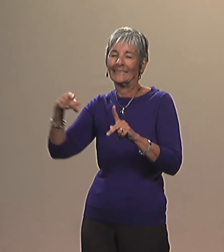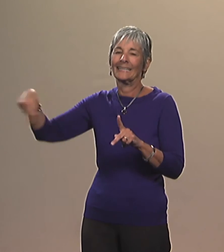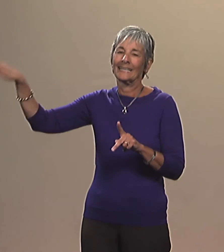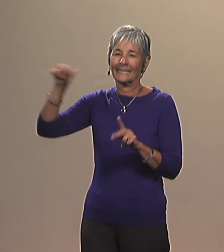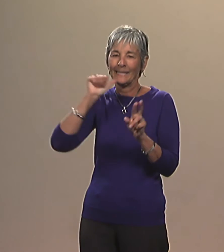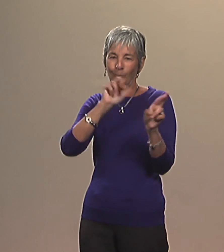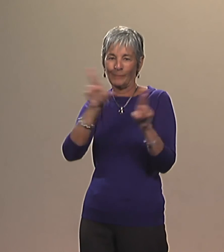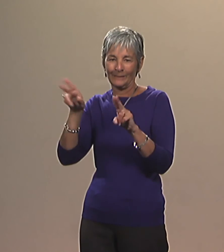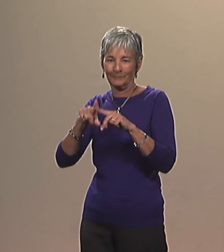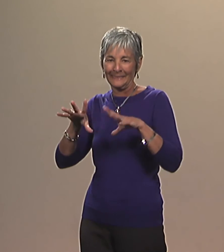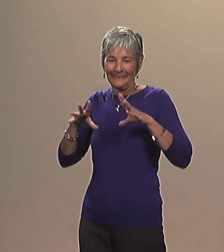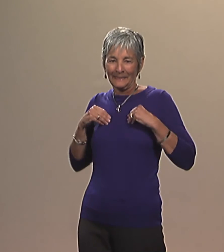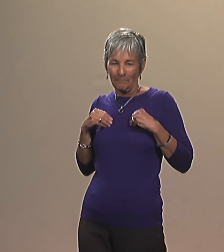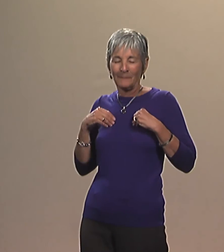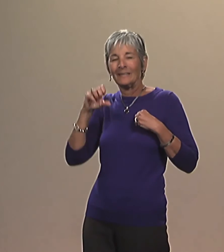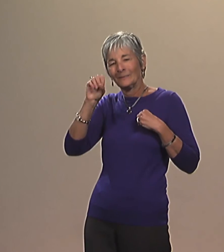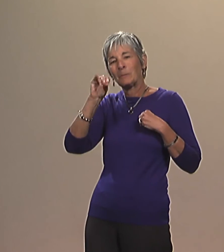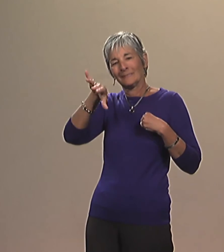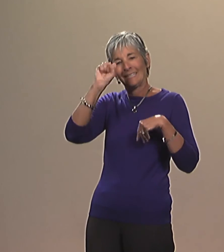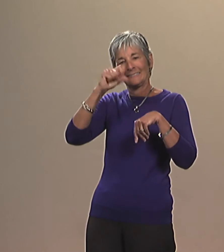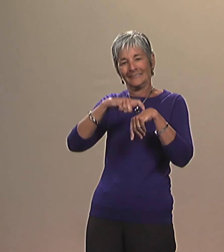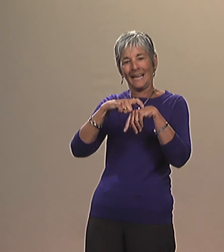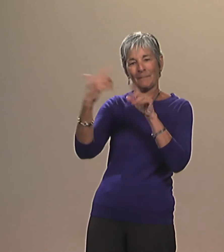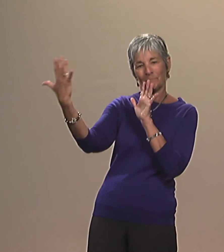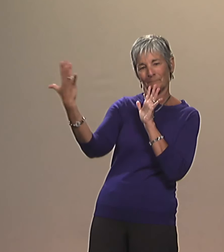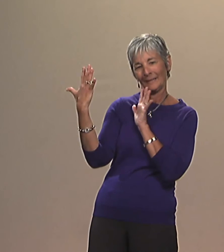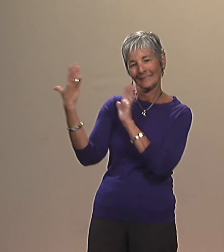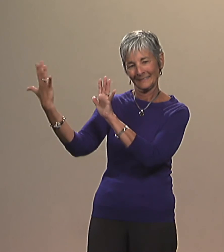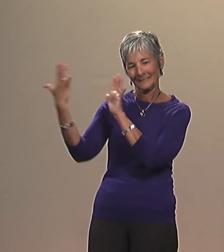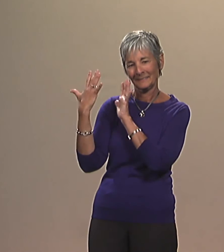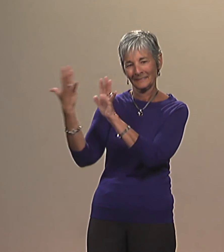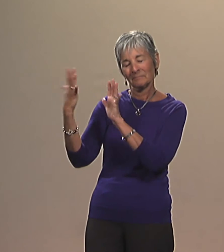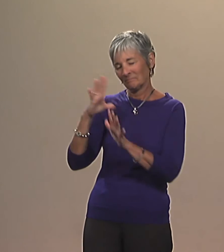opportunities, but they were not ready to accept it. We've gone back and forth a little bit, but that's fine.